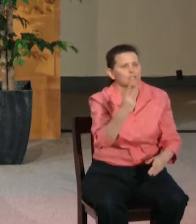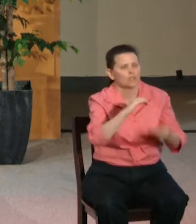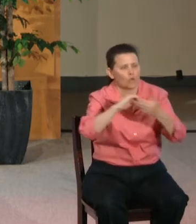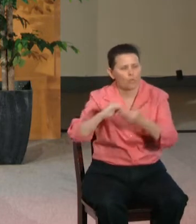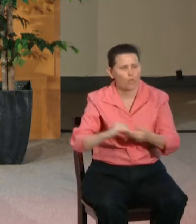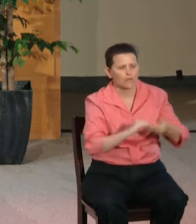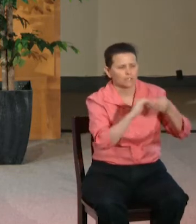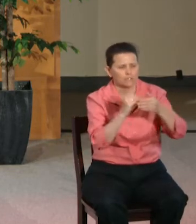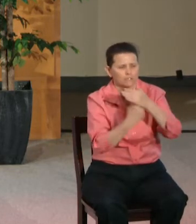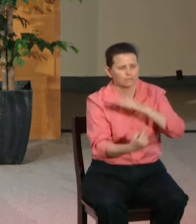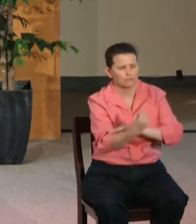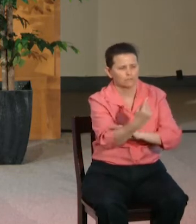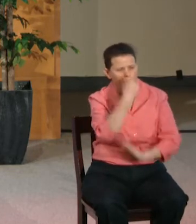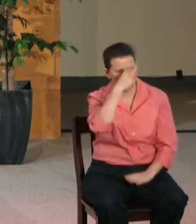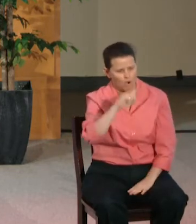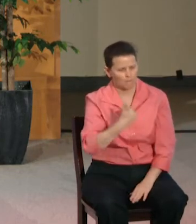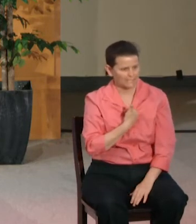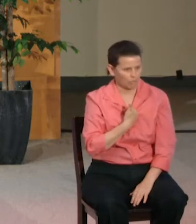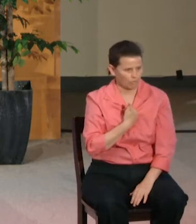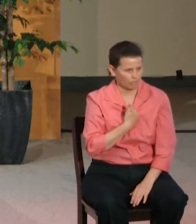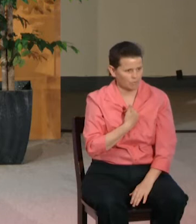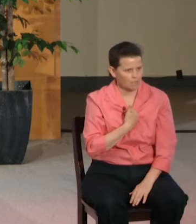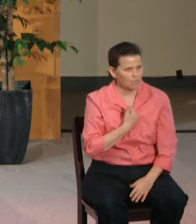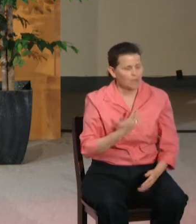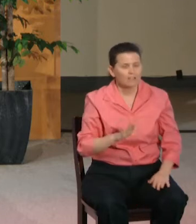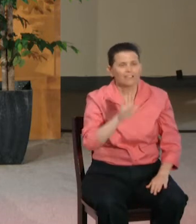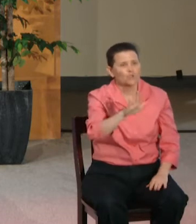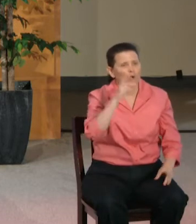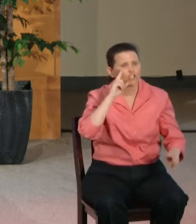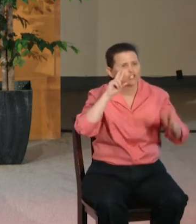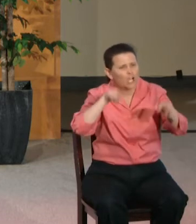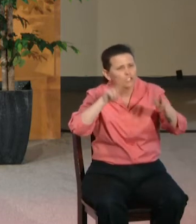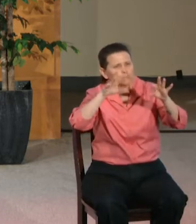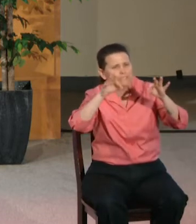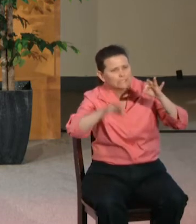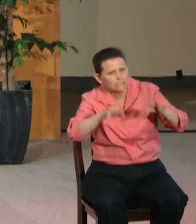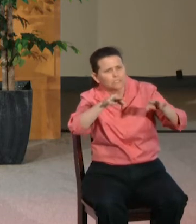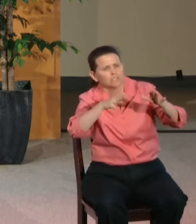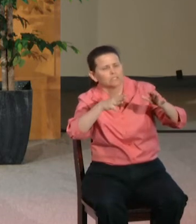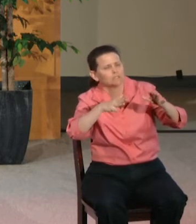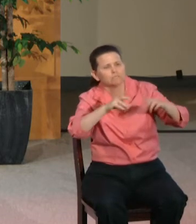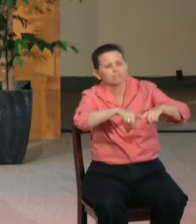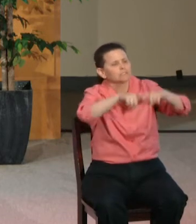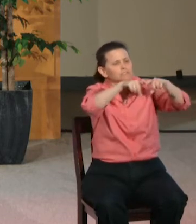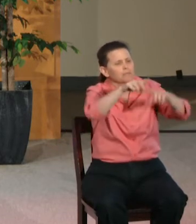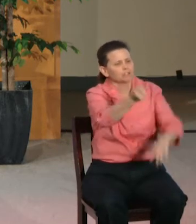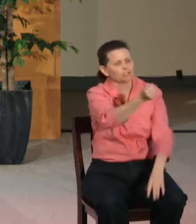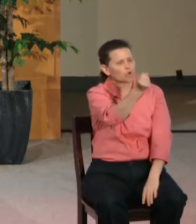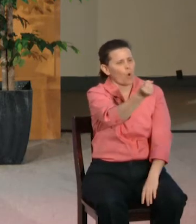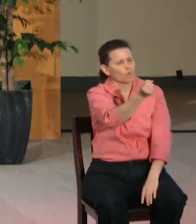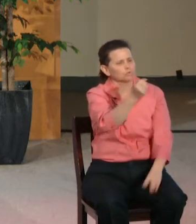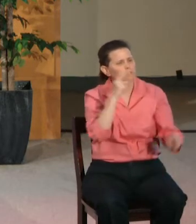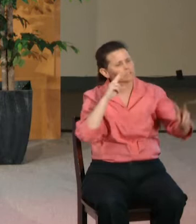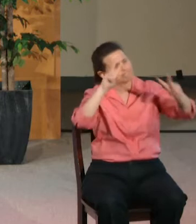your own experience. Suspend judgment. Just be neutral about it and just accept it for what it was, what it is. And